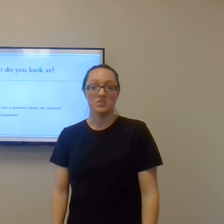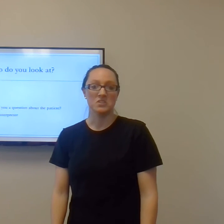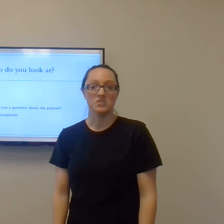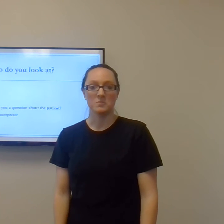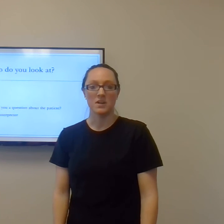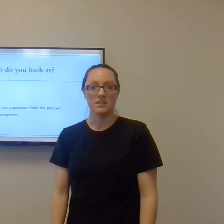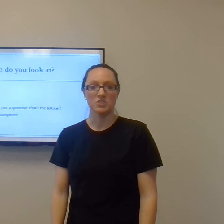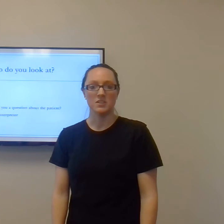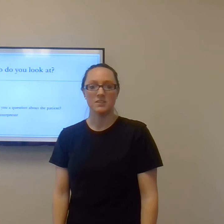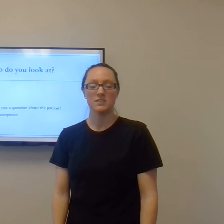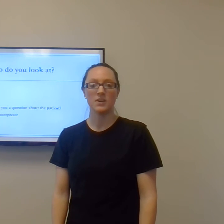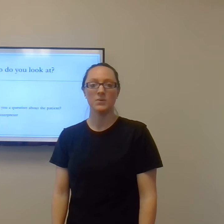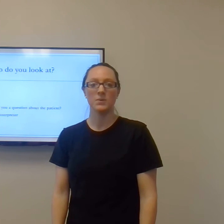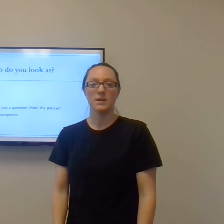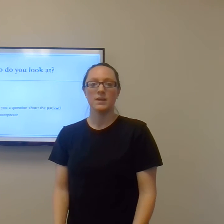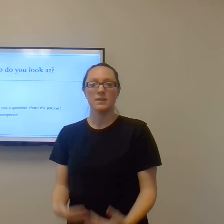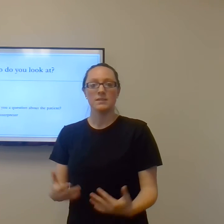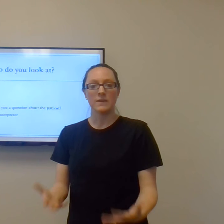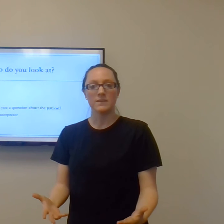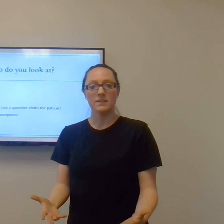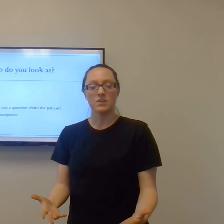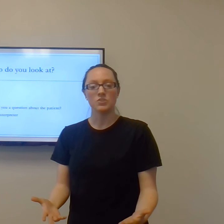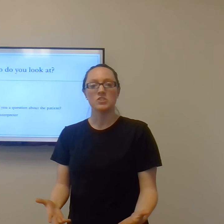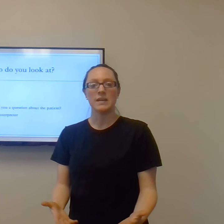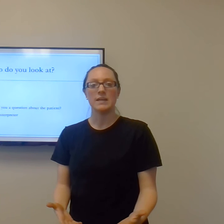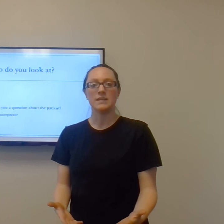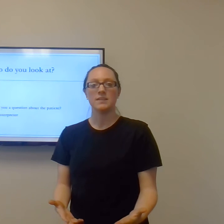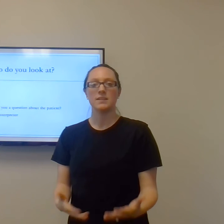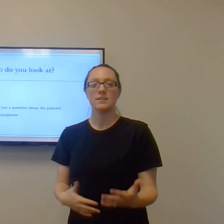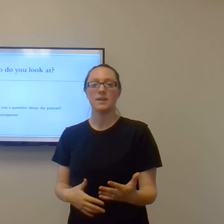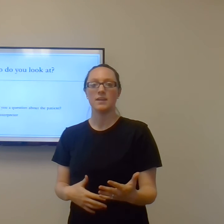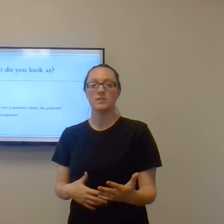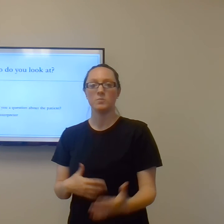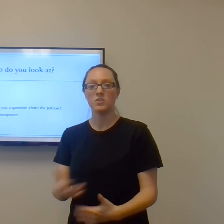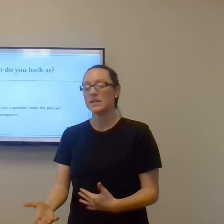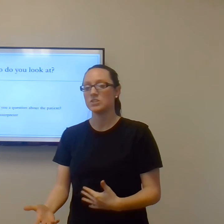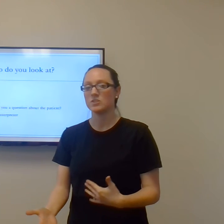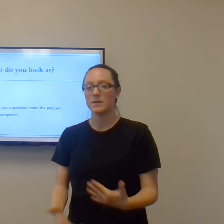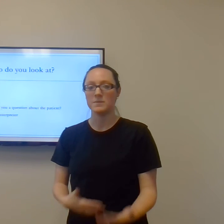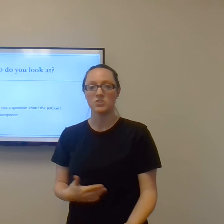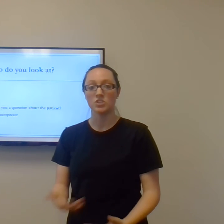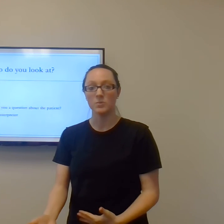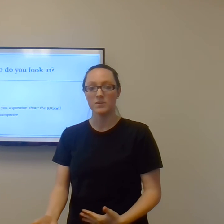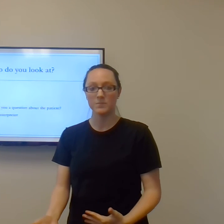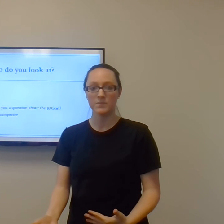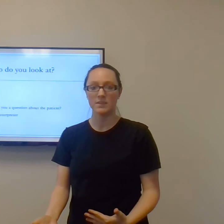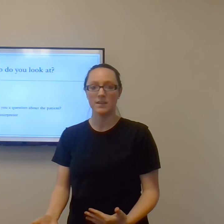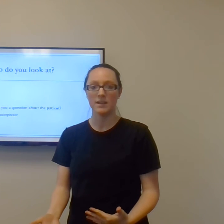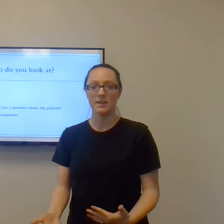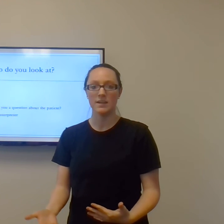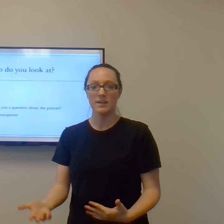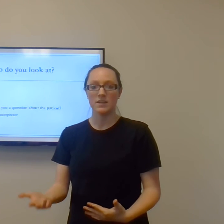civilian terminology. So definitely understand that communication may be slower than